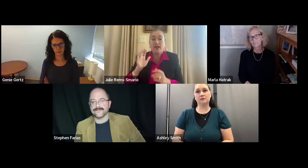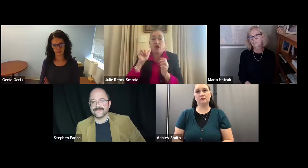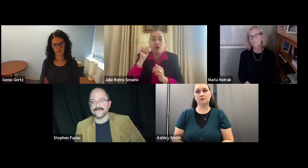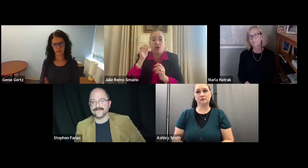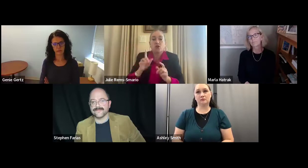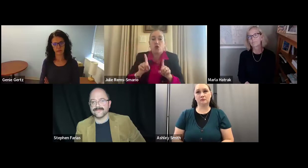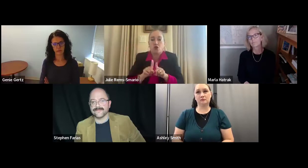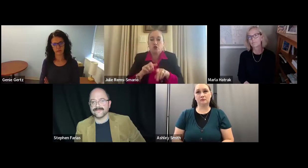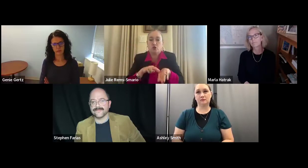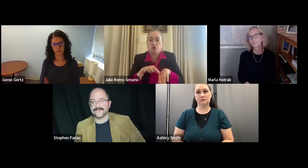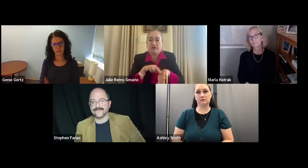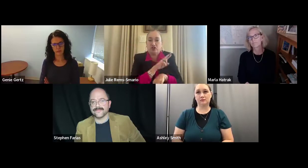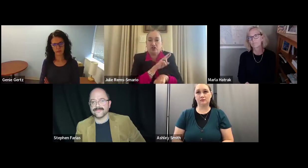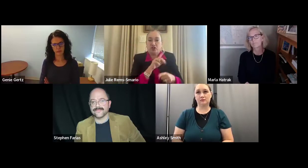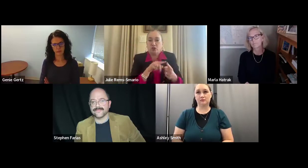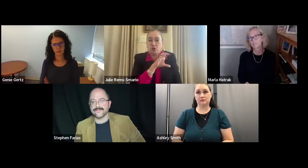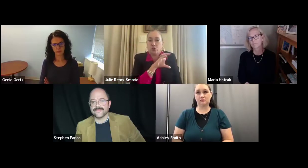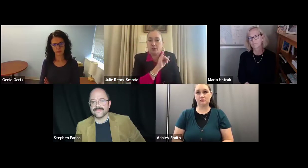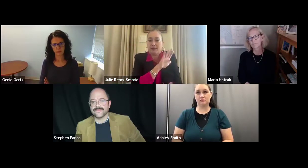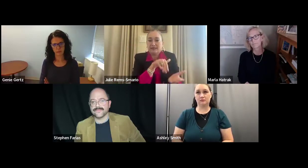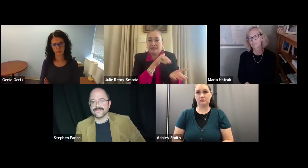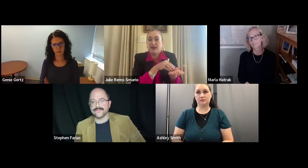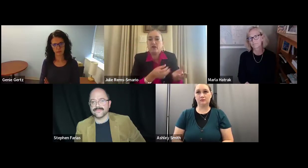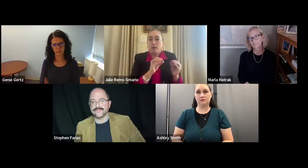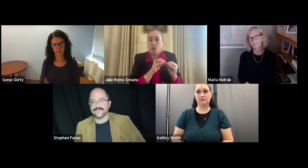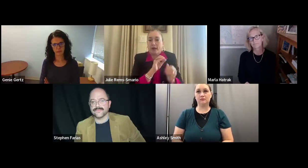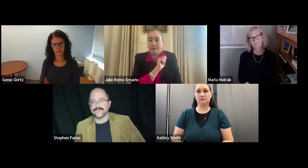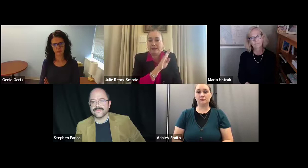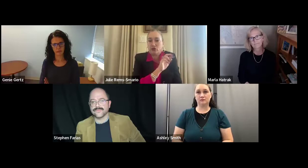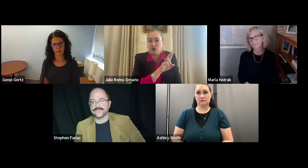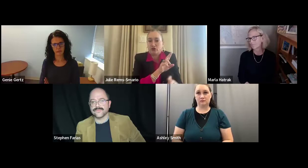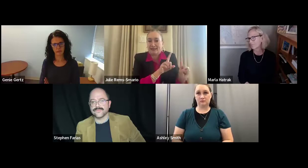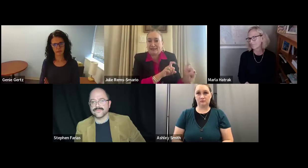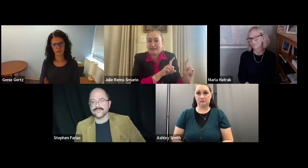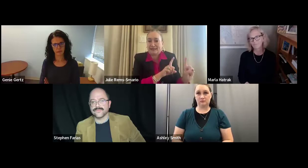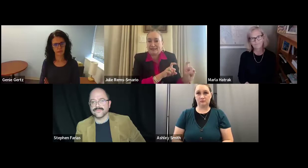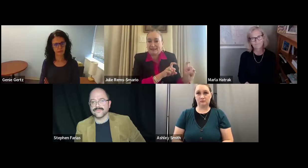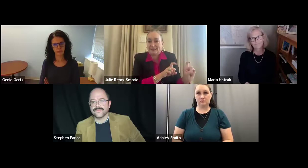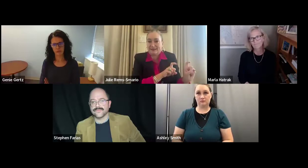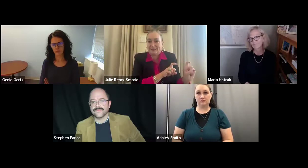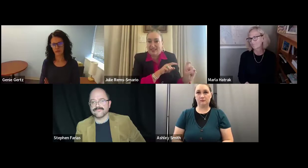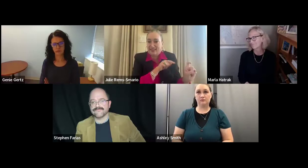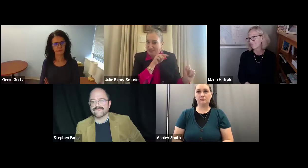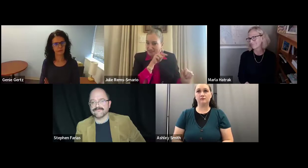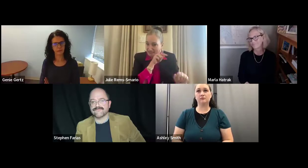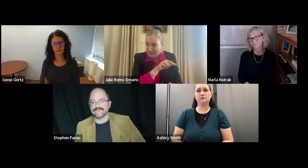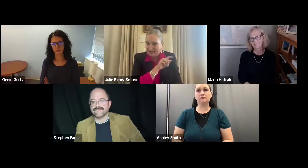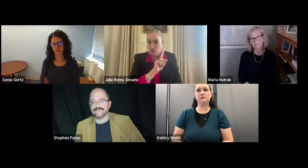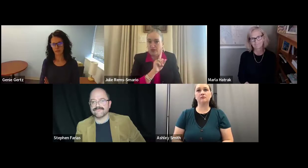What I did not know, however, is that audiologists are also referring them to the cochlear implant center at these